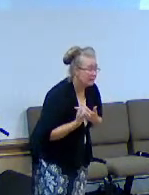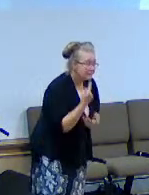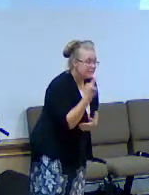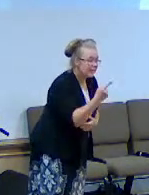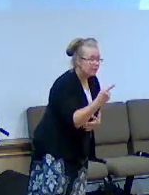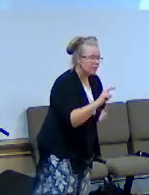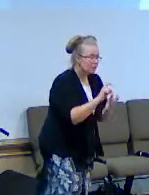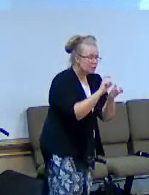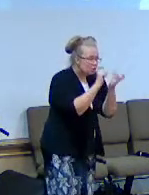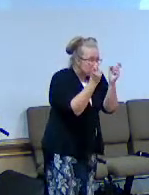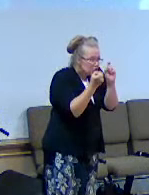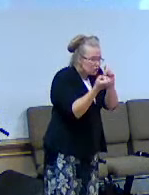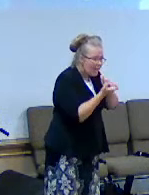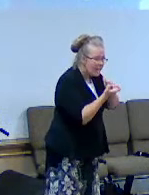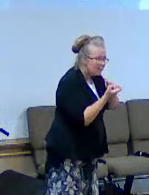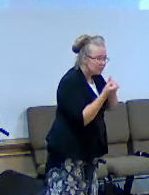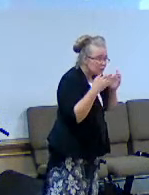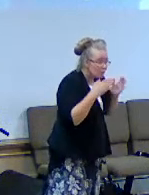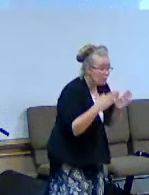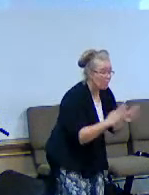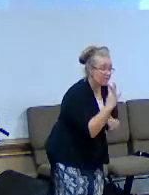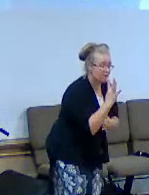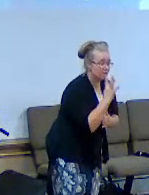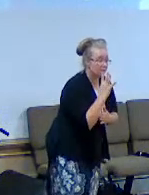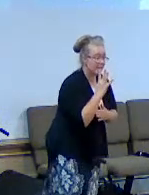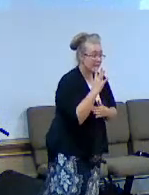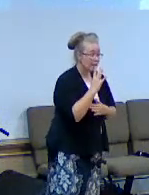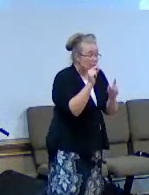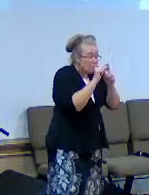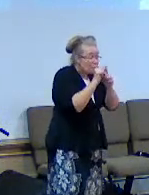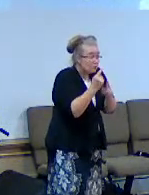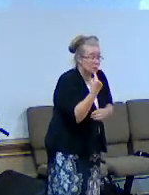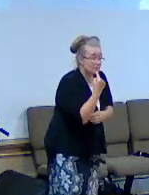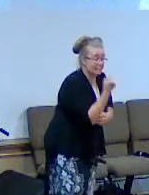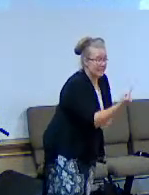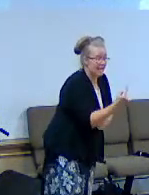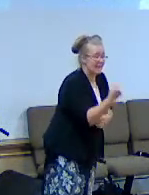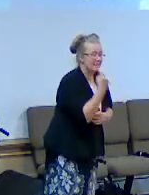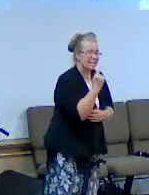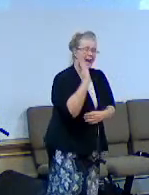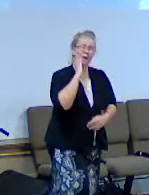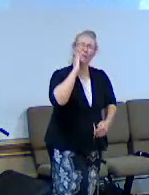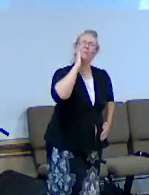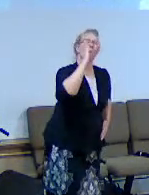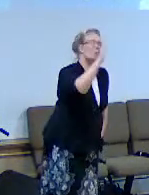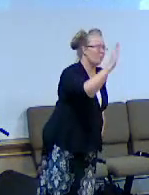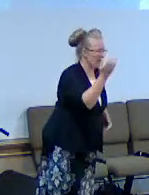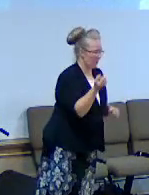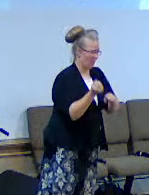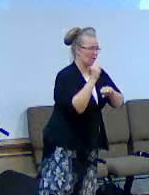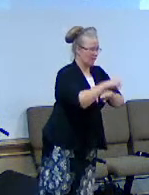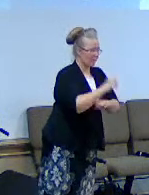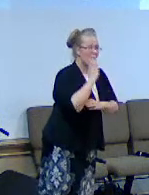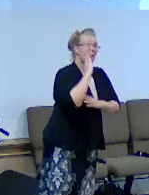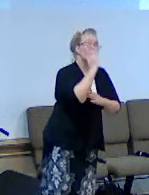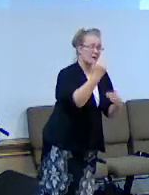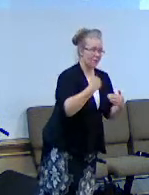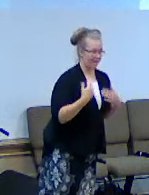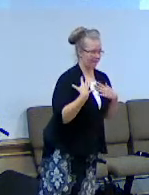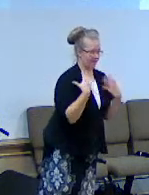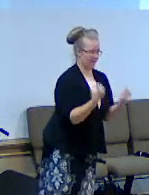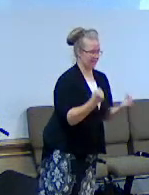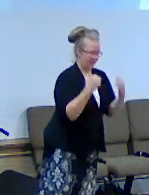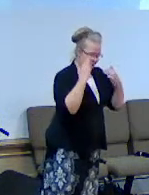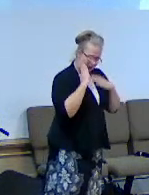begin to change the tone of your mouth and change the words of your mouth and begin to say, I will make it out of this. I will have healing. I will